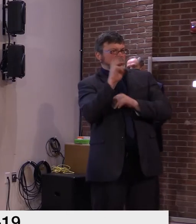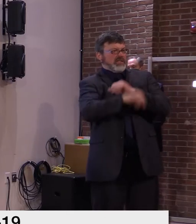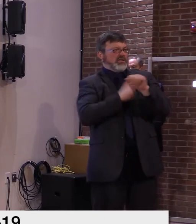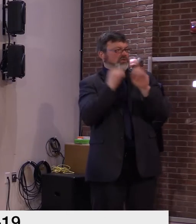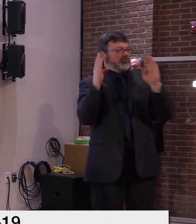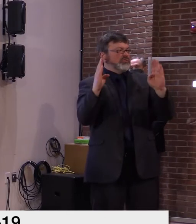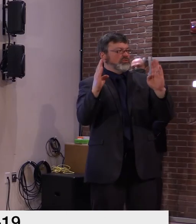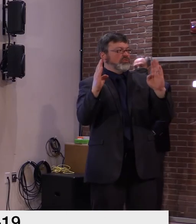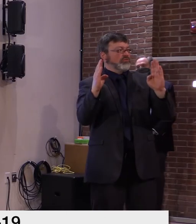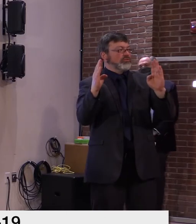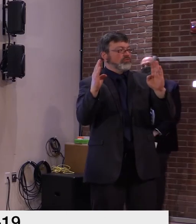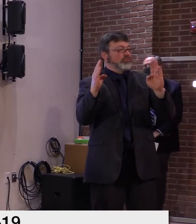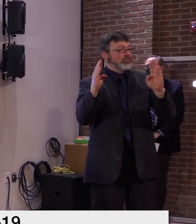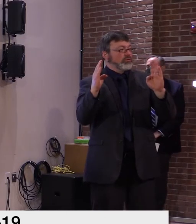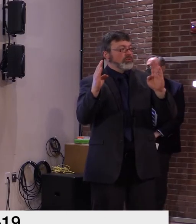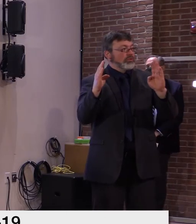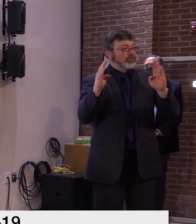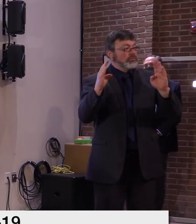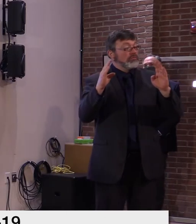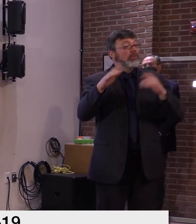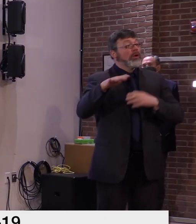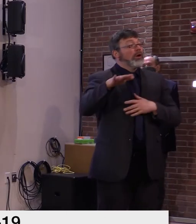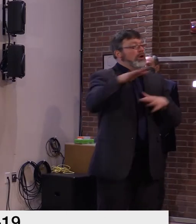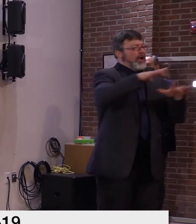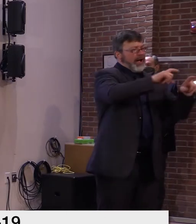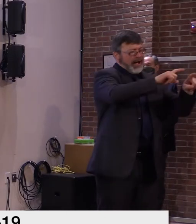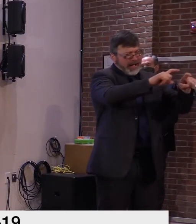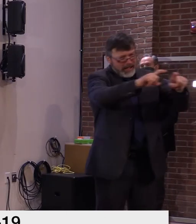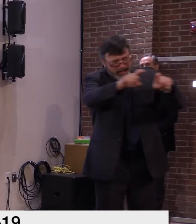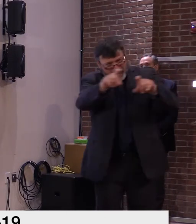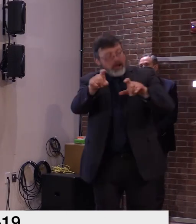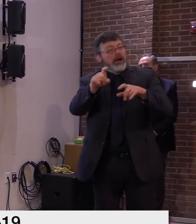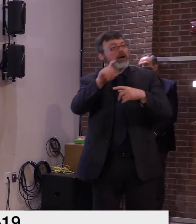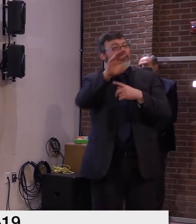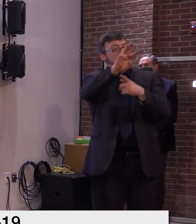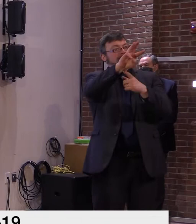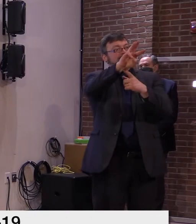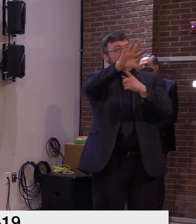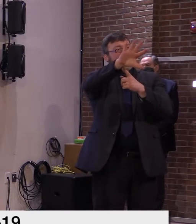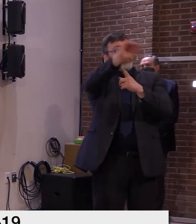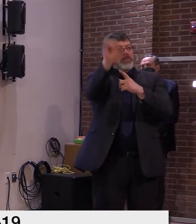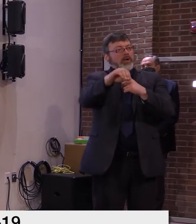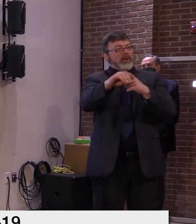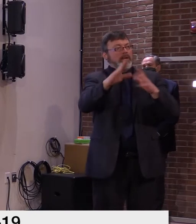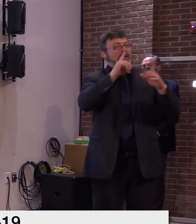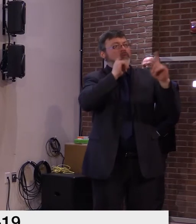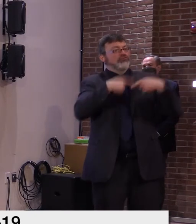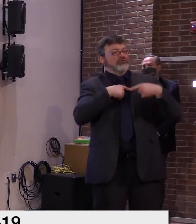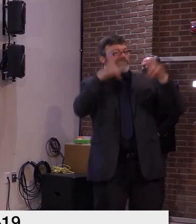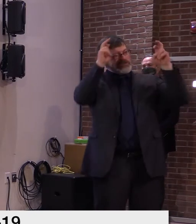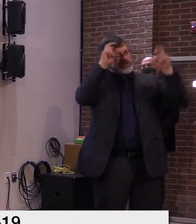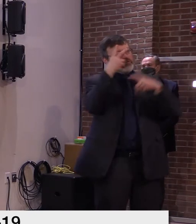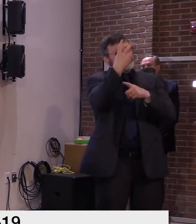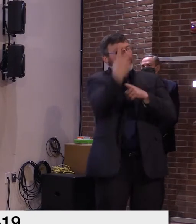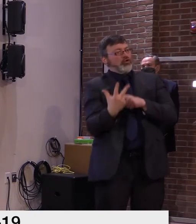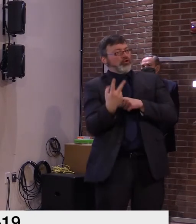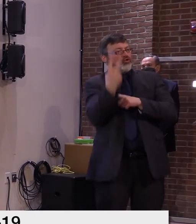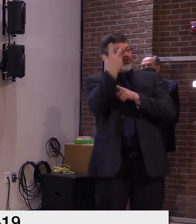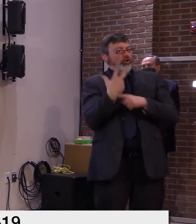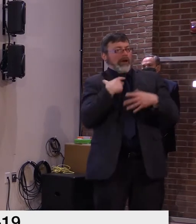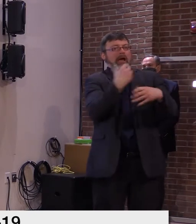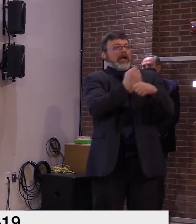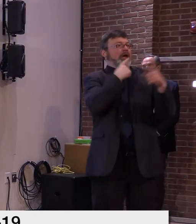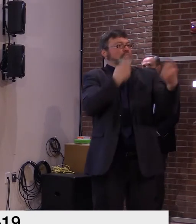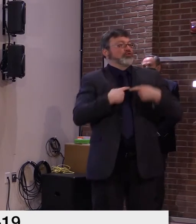families, and in some cases, substance misuse is down due to increased supervision. However, I'd like to draw your attention to the data points on the